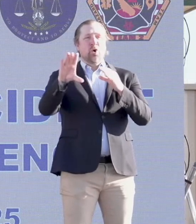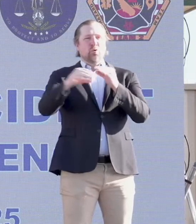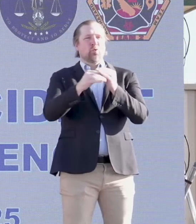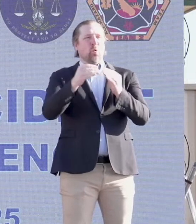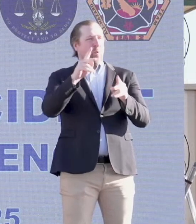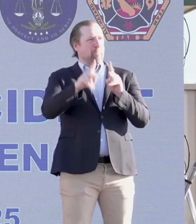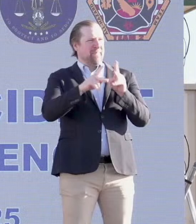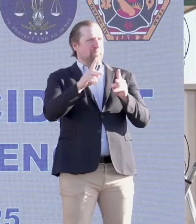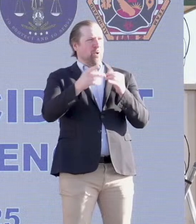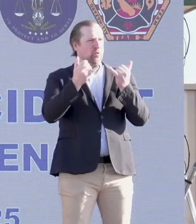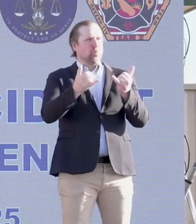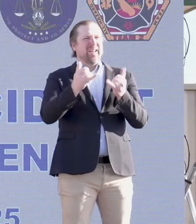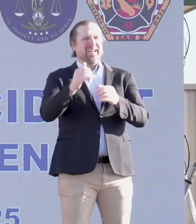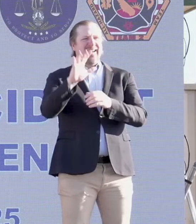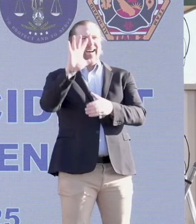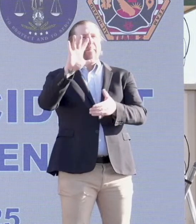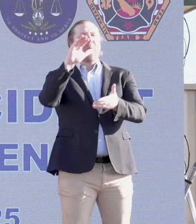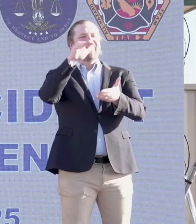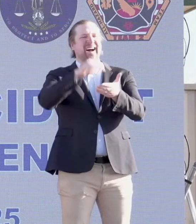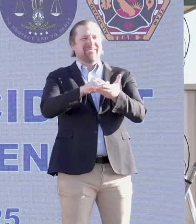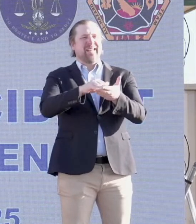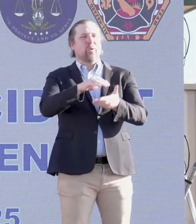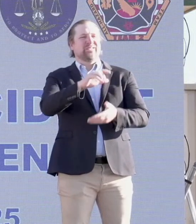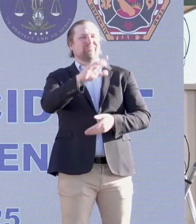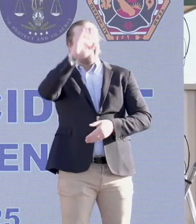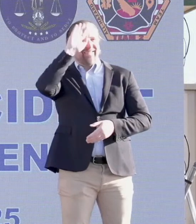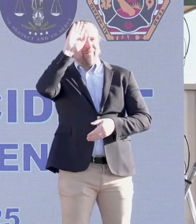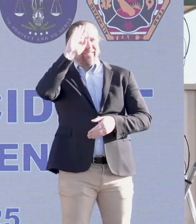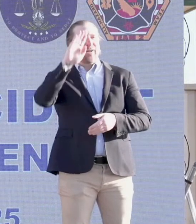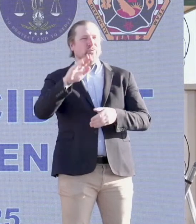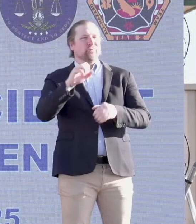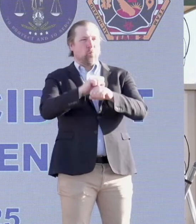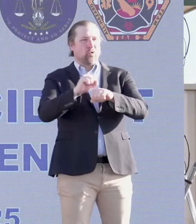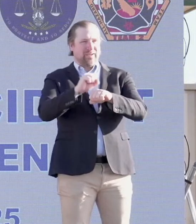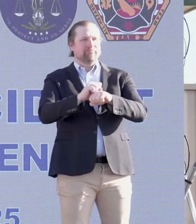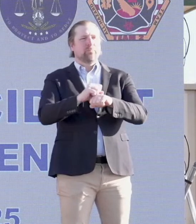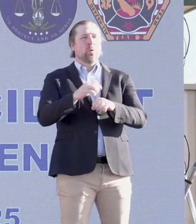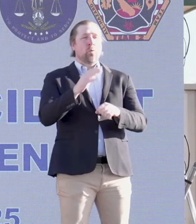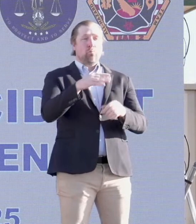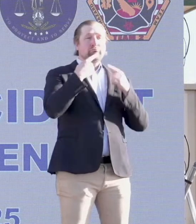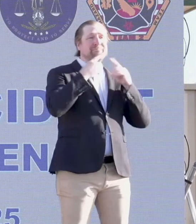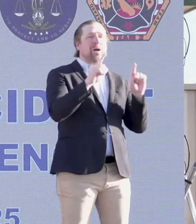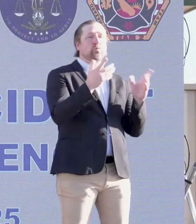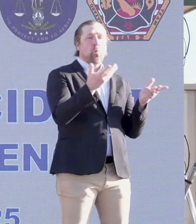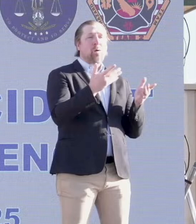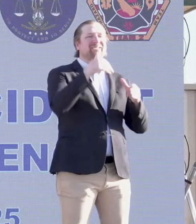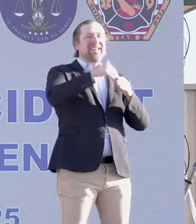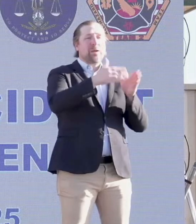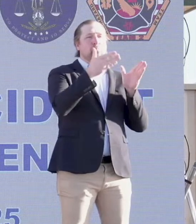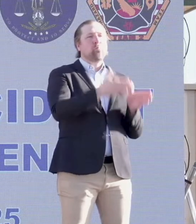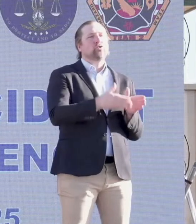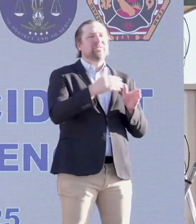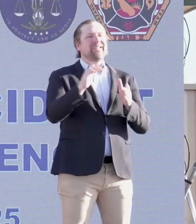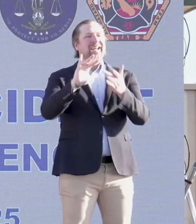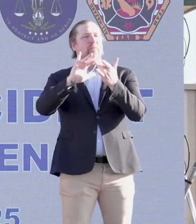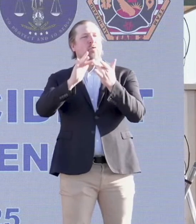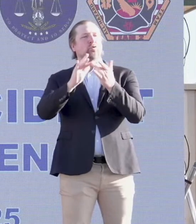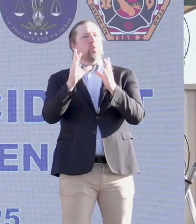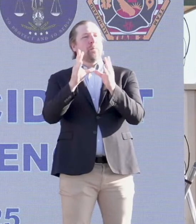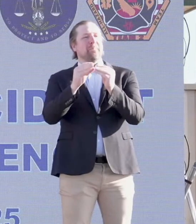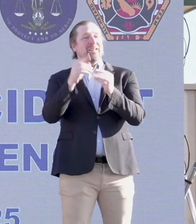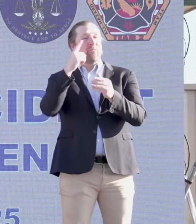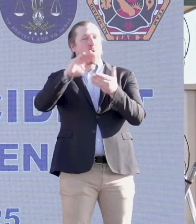5,104. Before we get started, I wanted to announce that we will have an in-person and virtual option community meeting